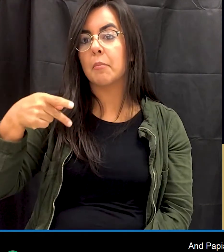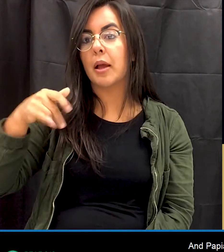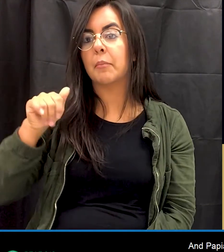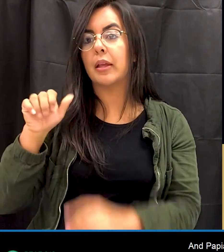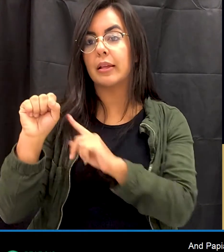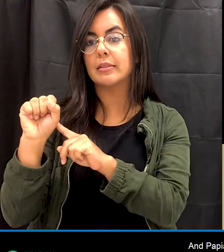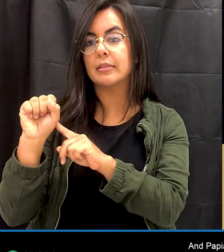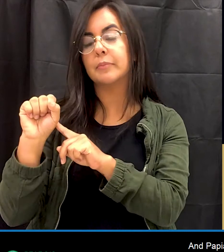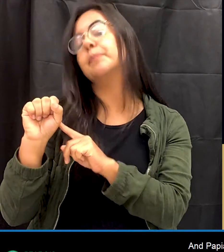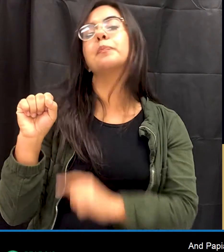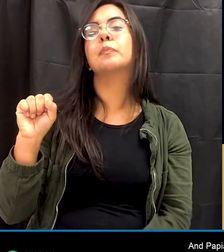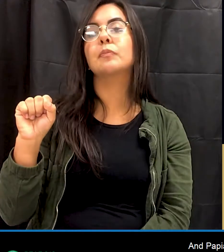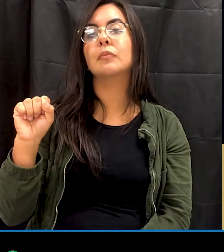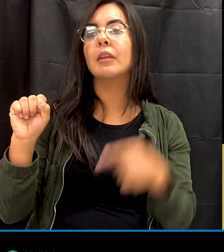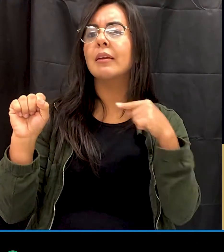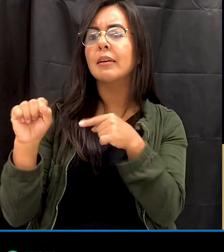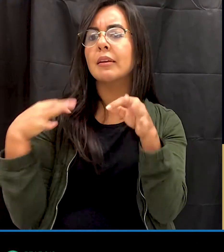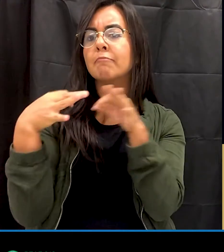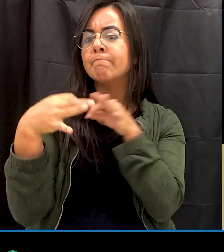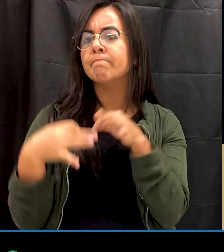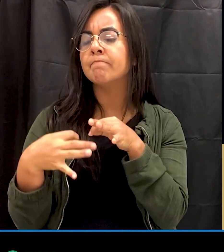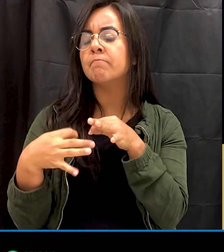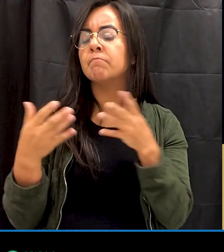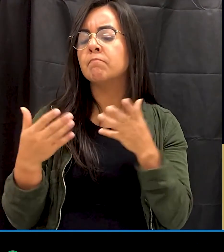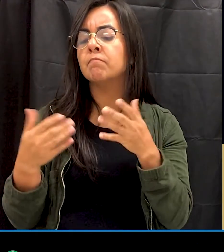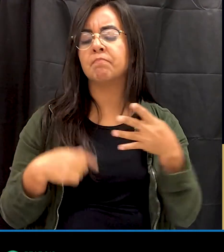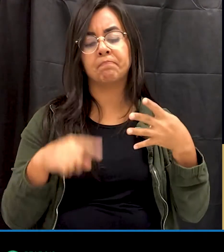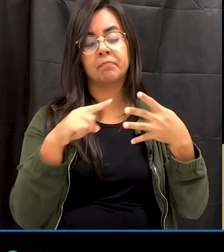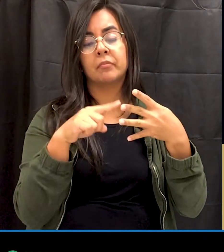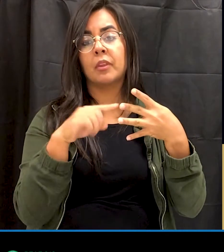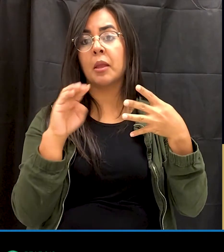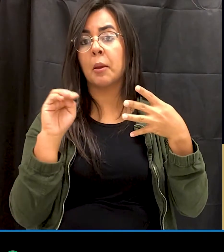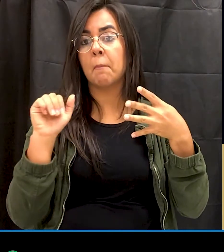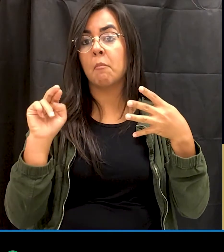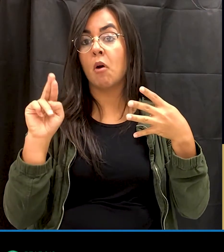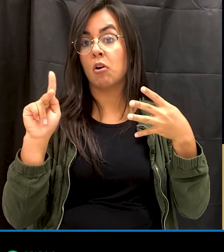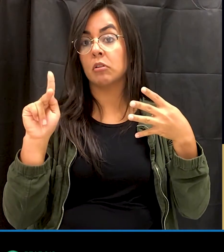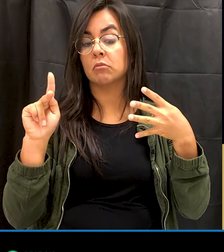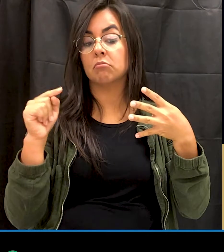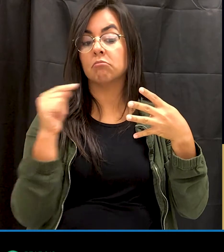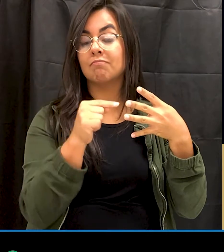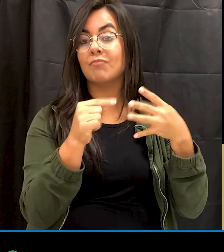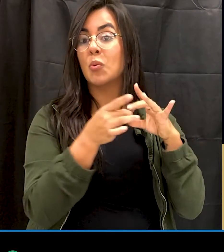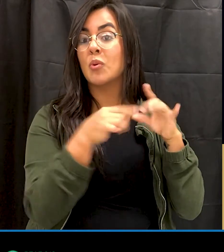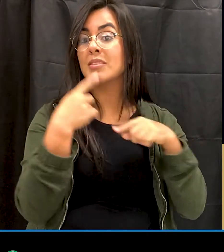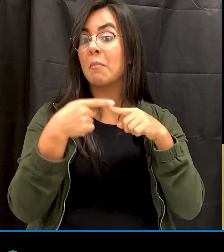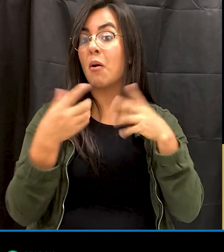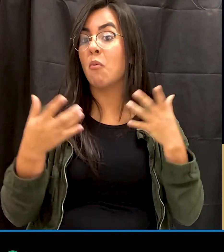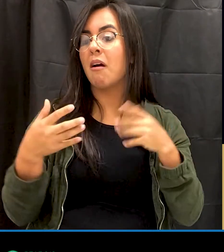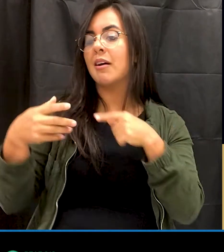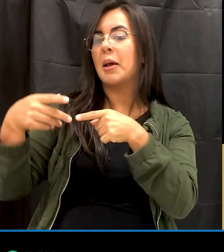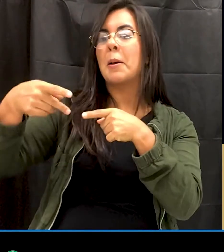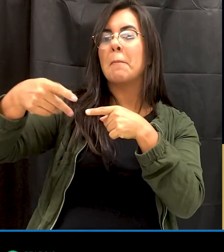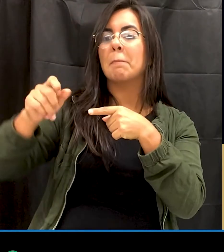one of the things that he said, he tells us that the Gospel of Mark was Mark writing down